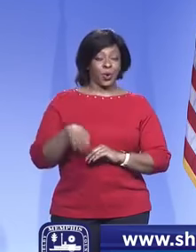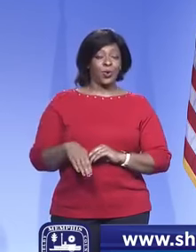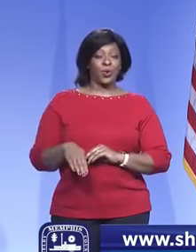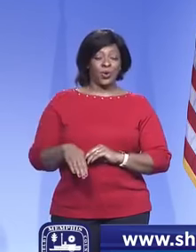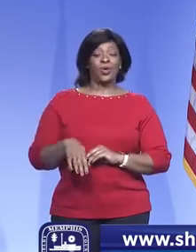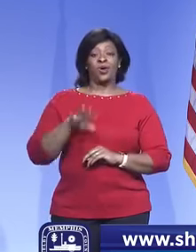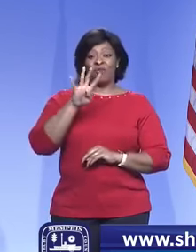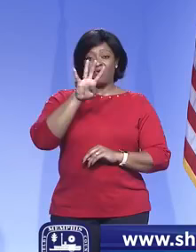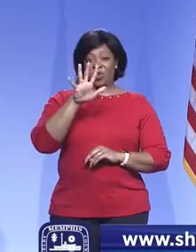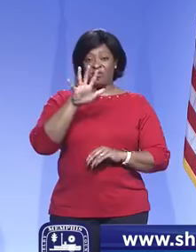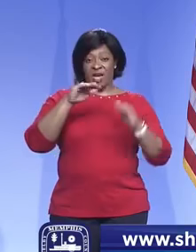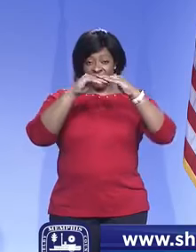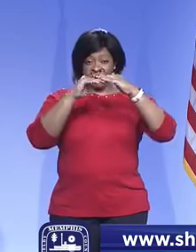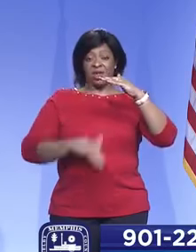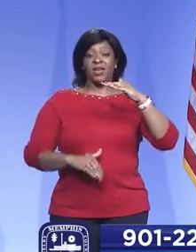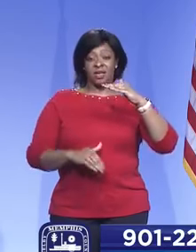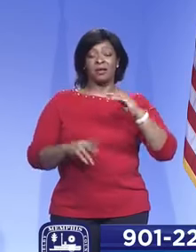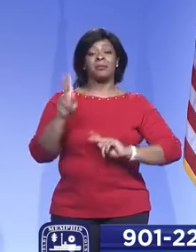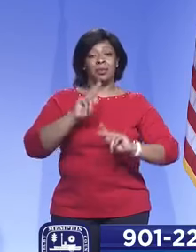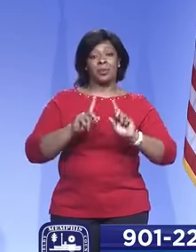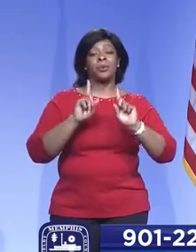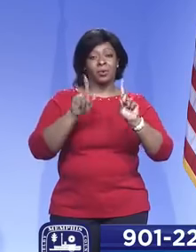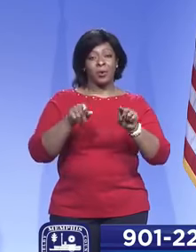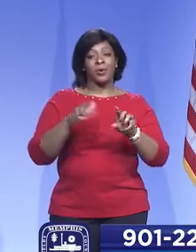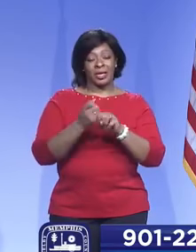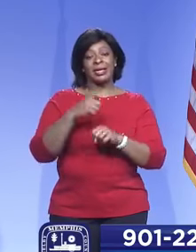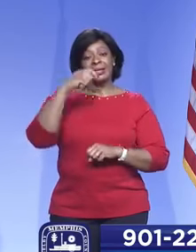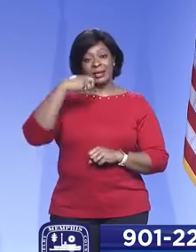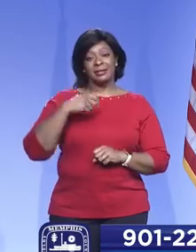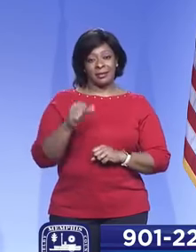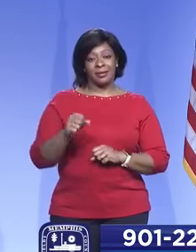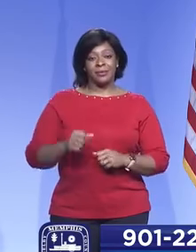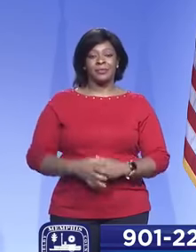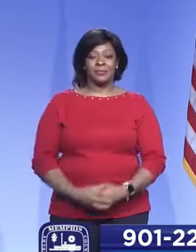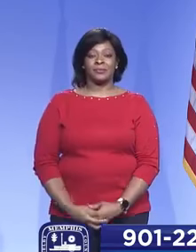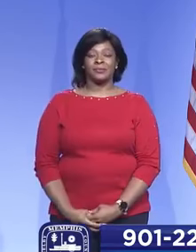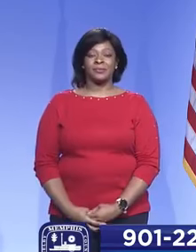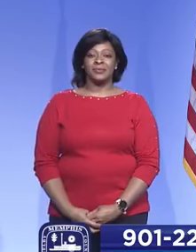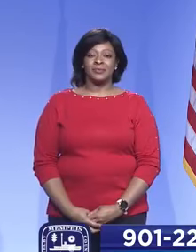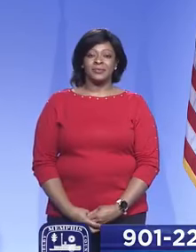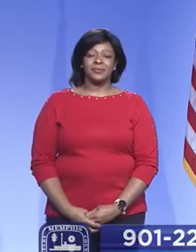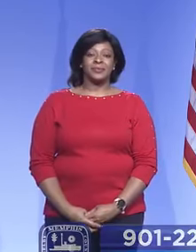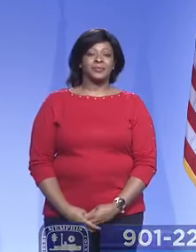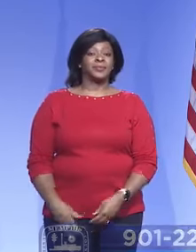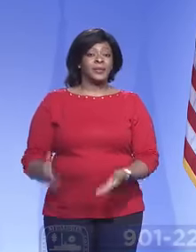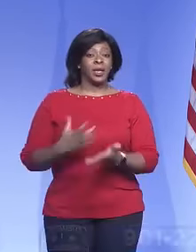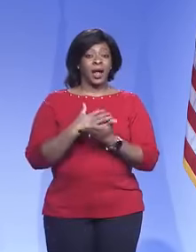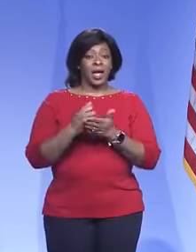really 45 and under, we need people to get tested. We are out of time. Are there